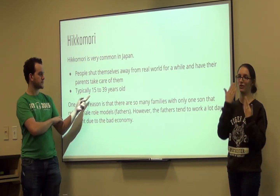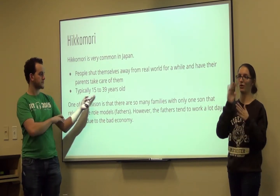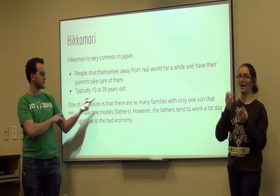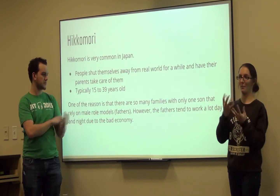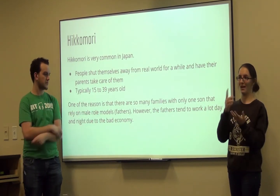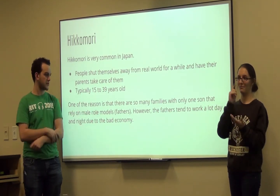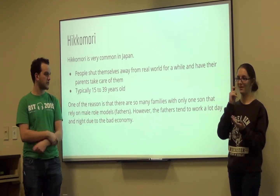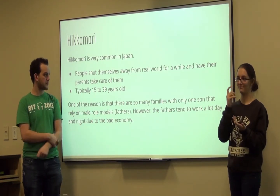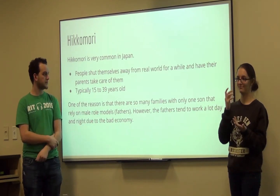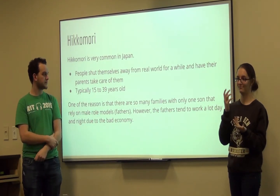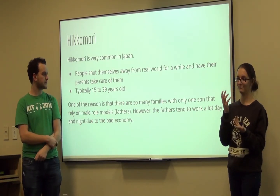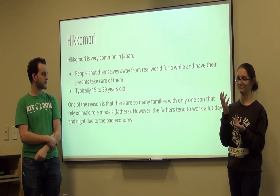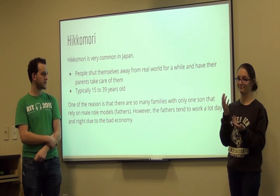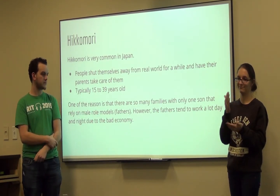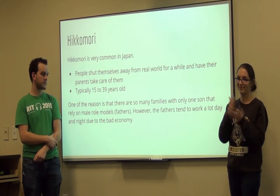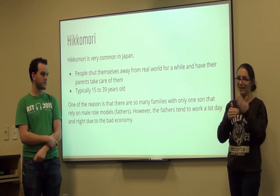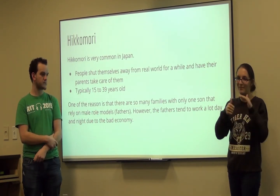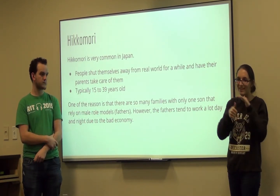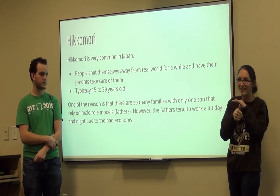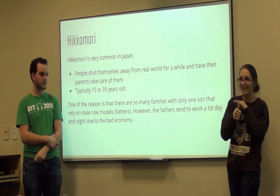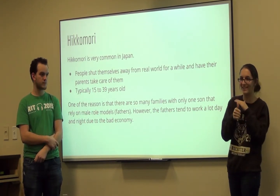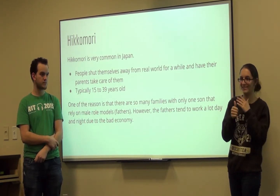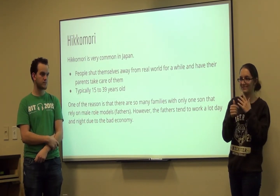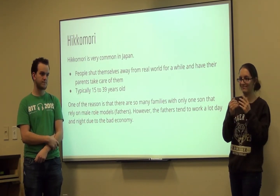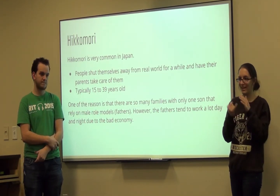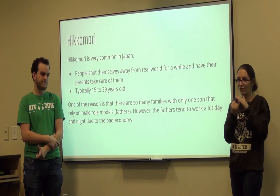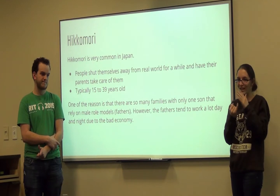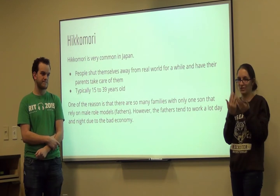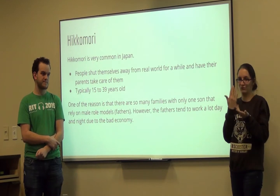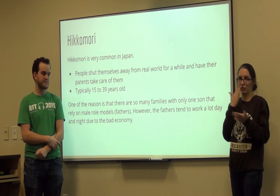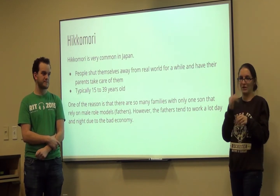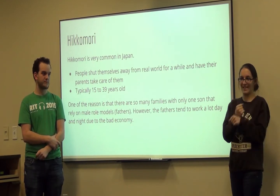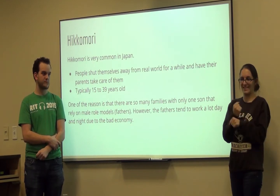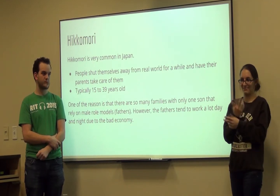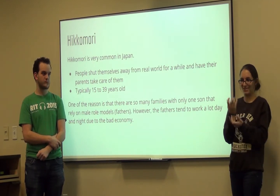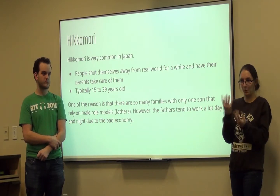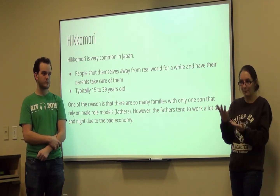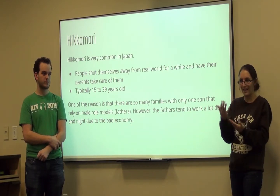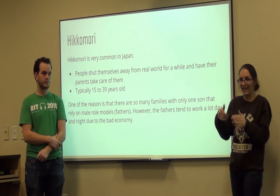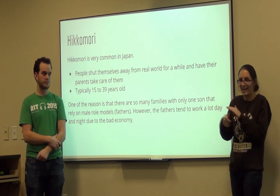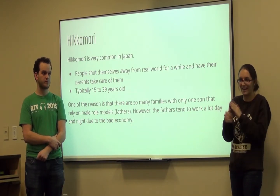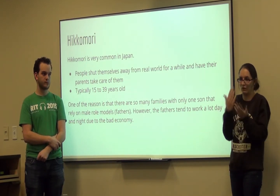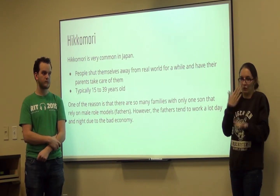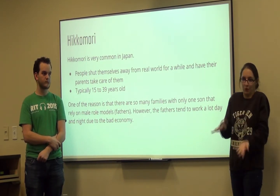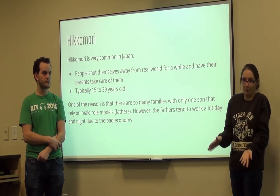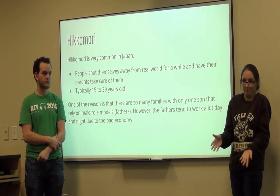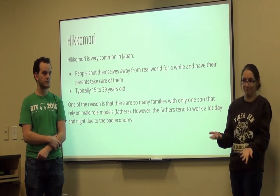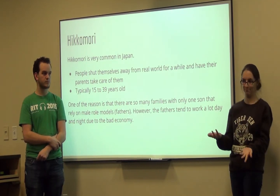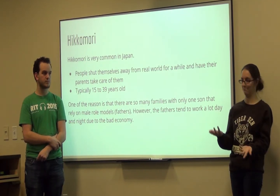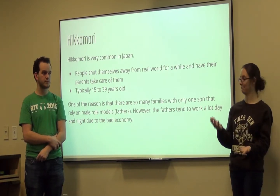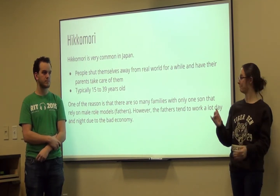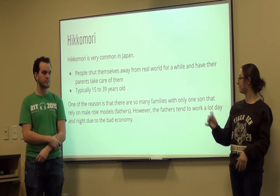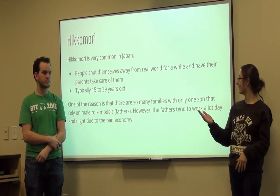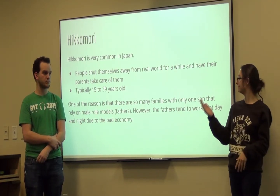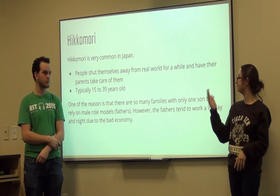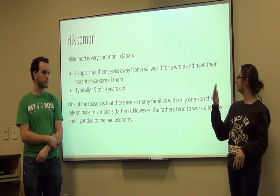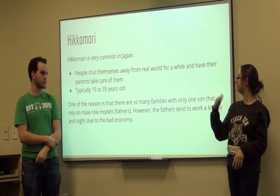And typically 15-year-olds to right about 40 years old were just more shut in and more kept to themselves.